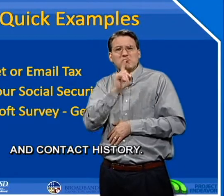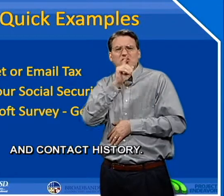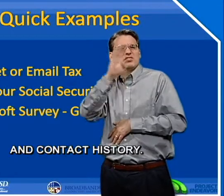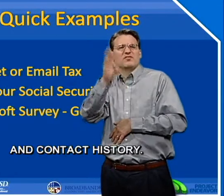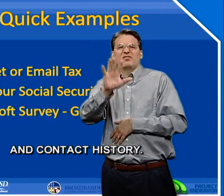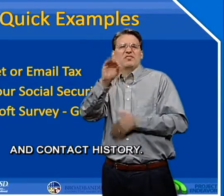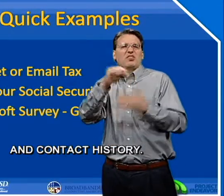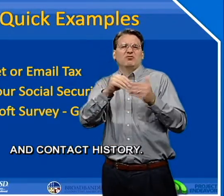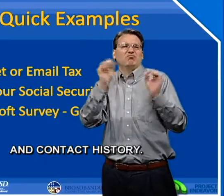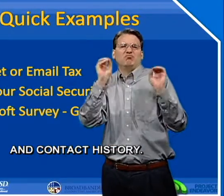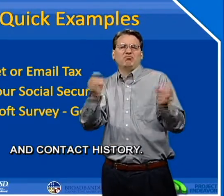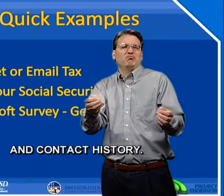contact history.